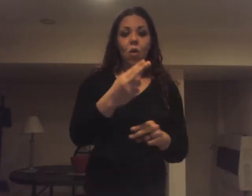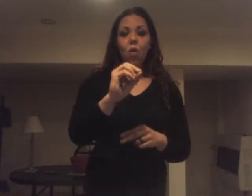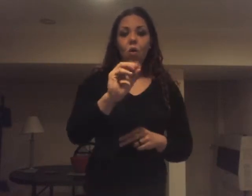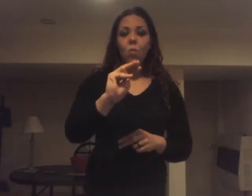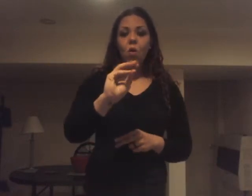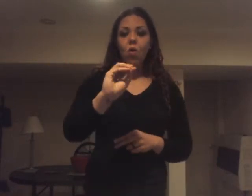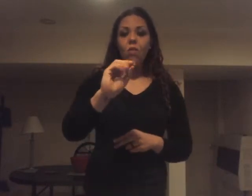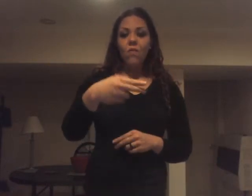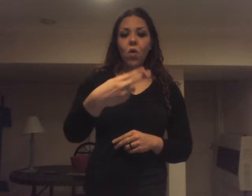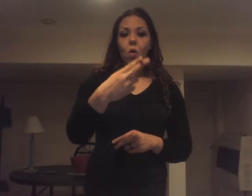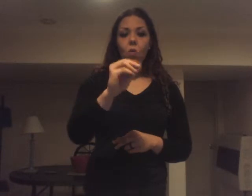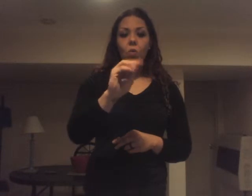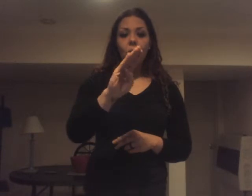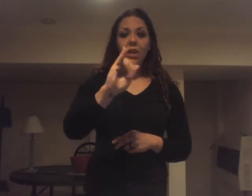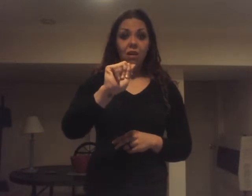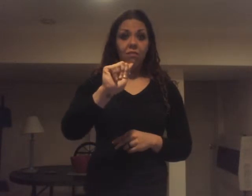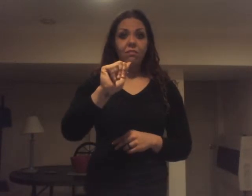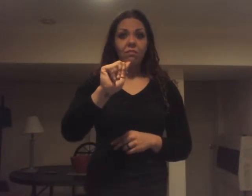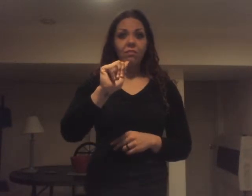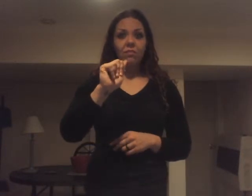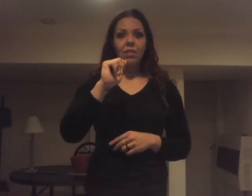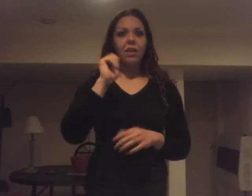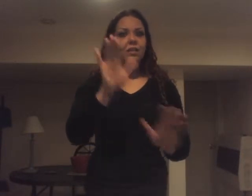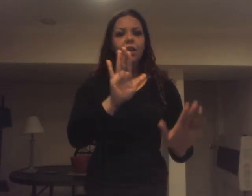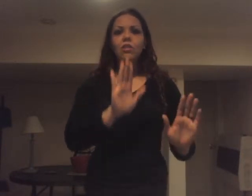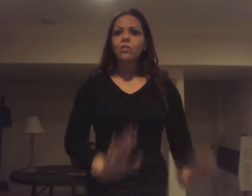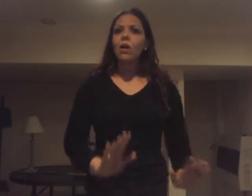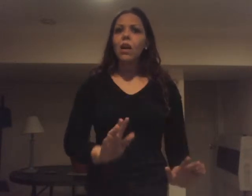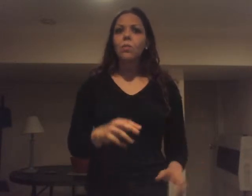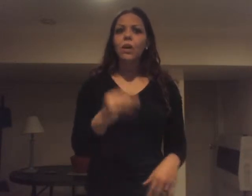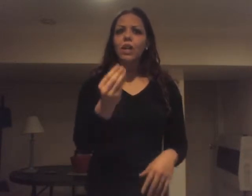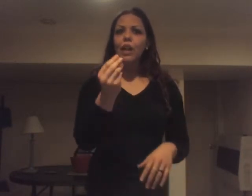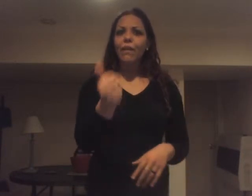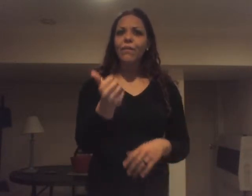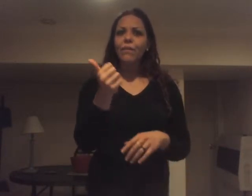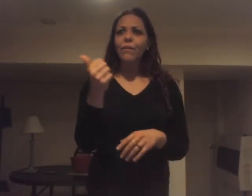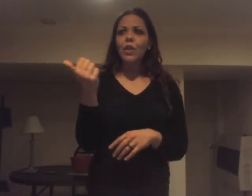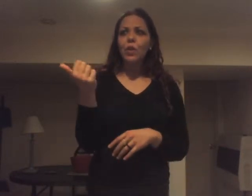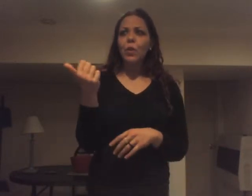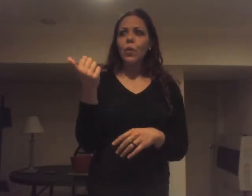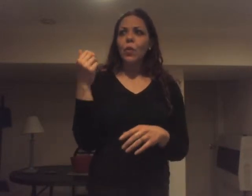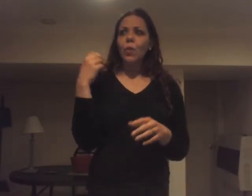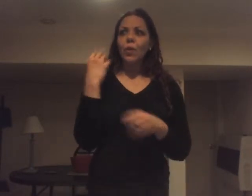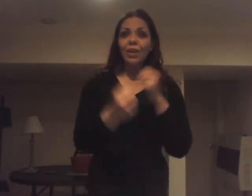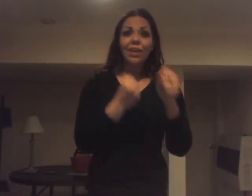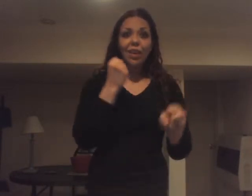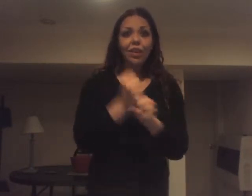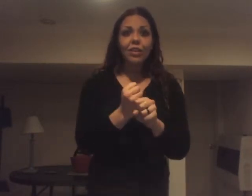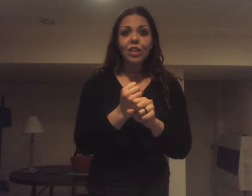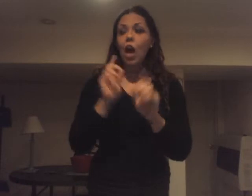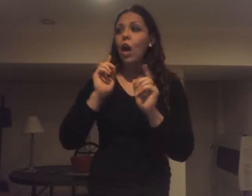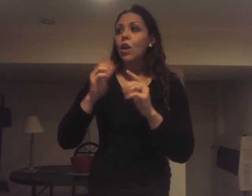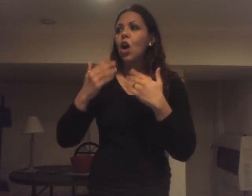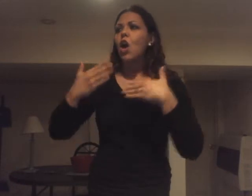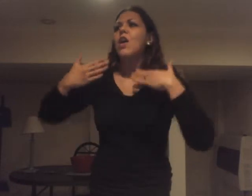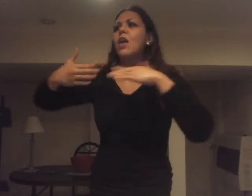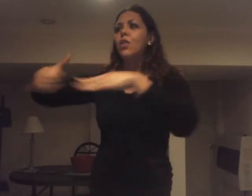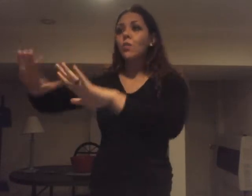it's incredible that within a few decades we have gone from the point of throwing people into prison for homosexuality